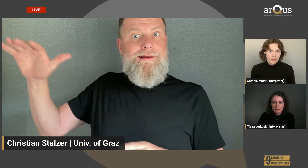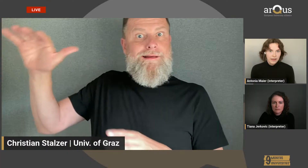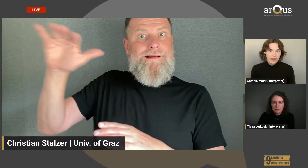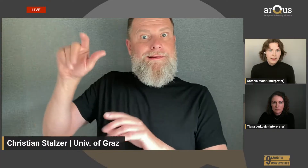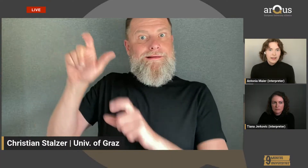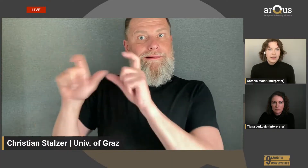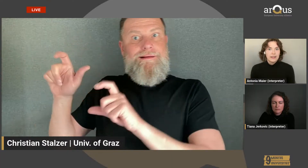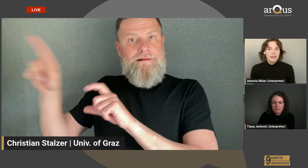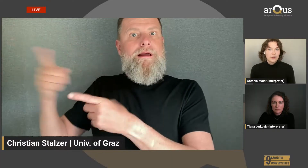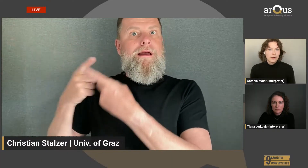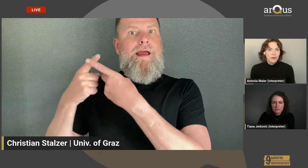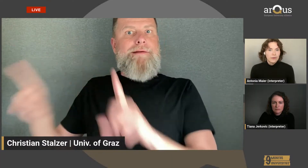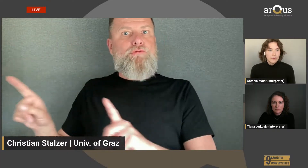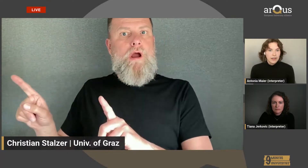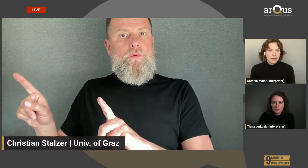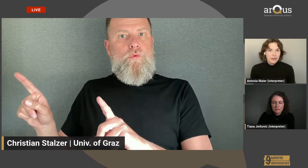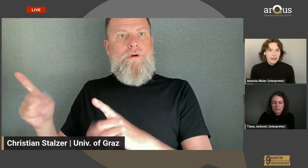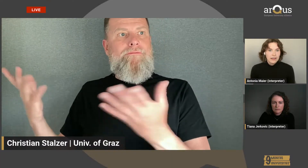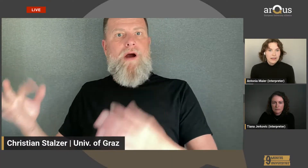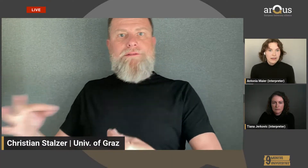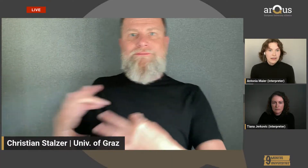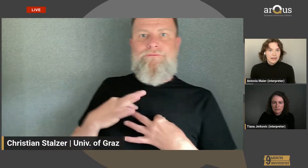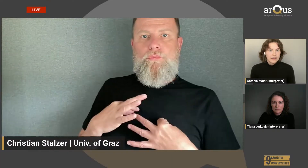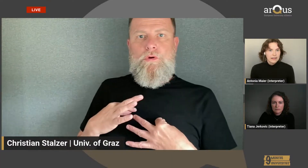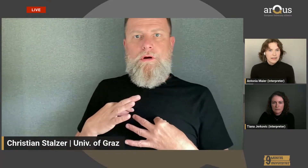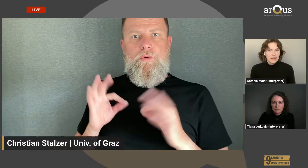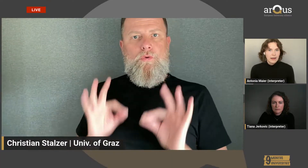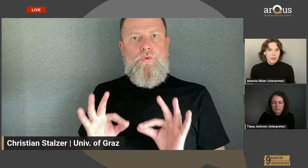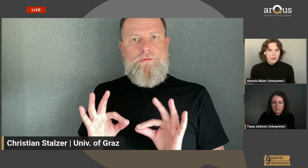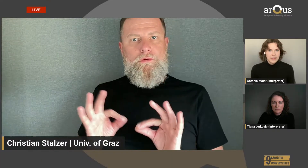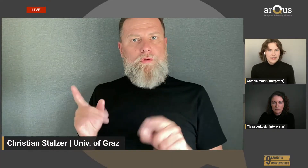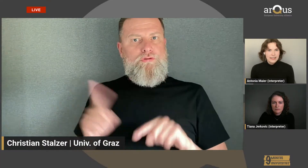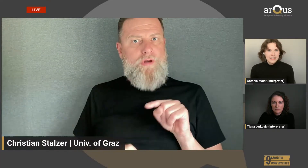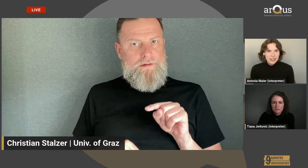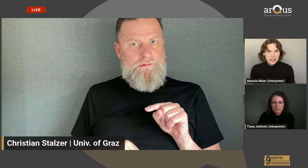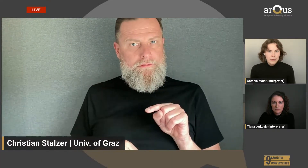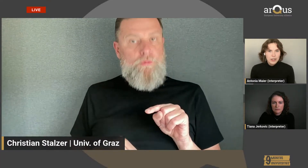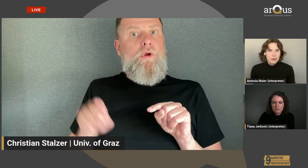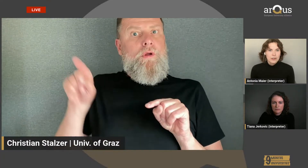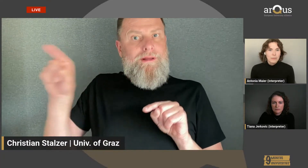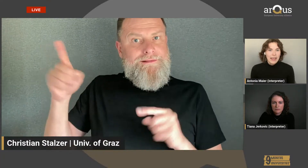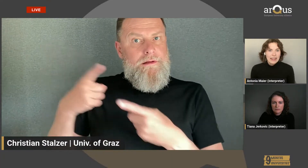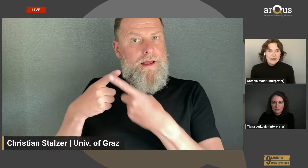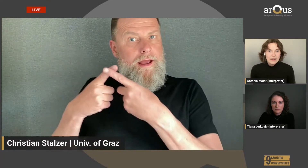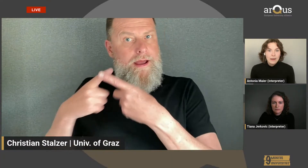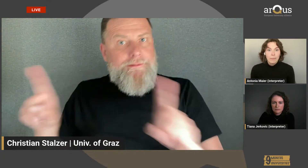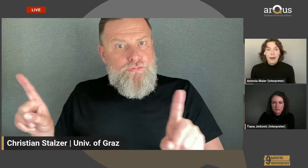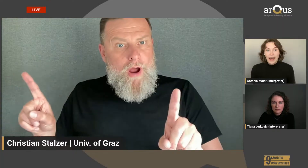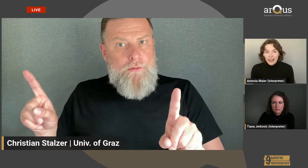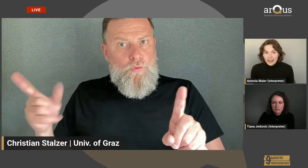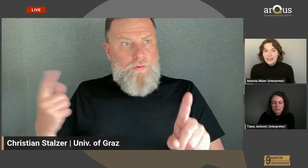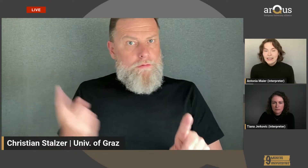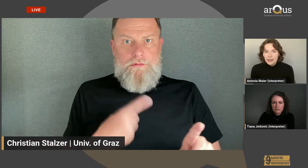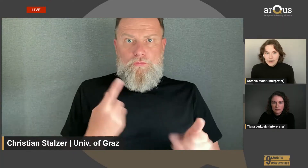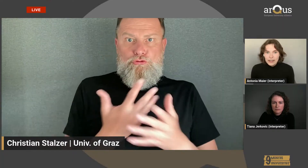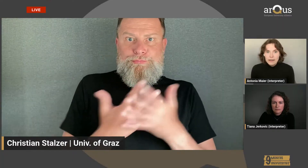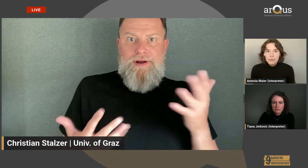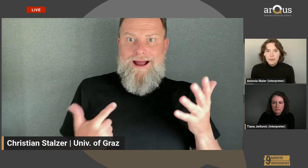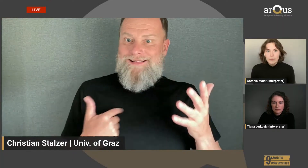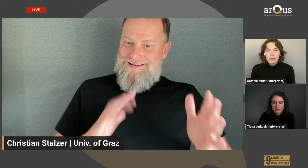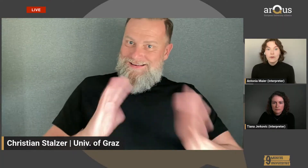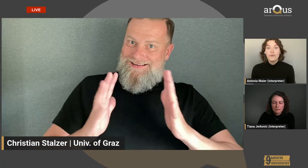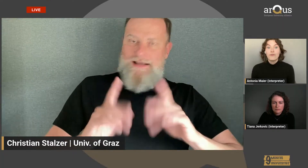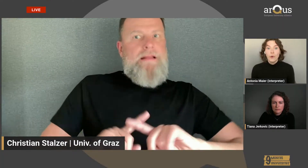children. So when you think about this decision, which was made by